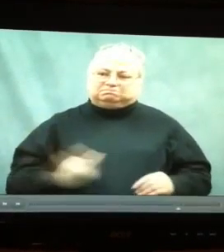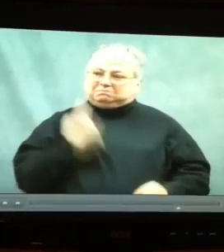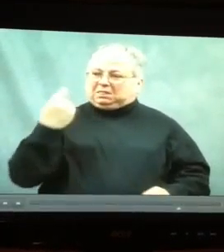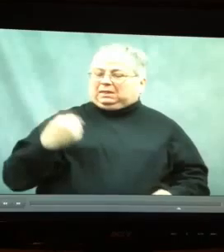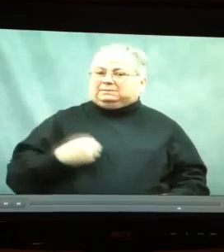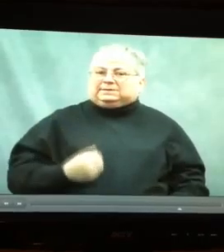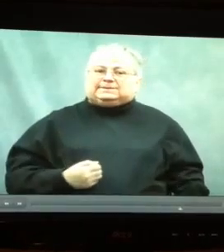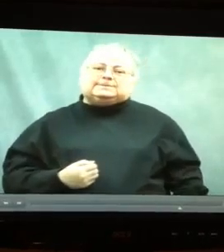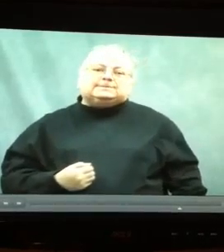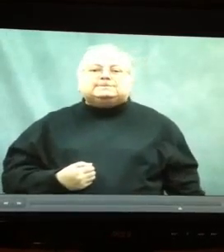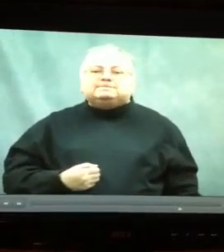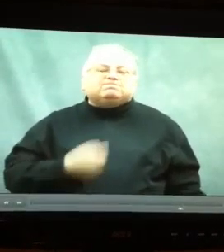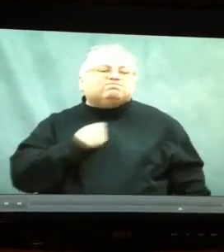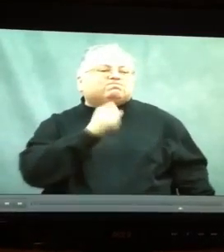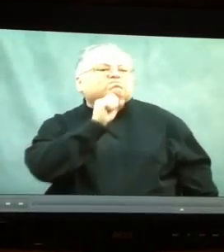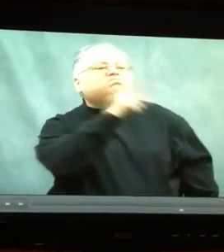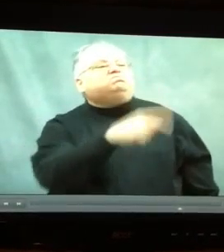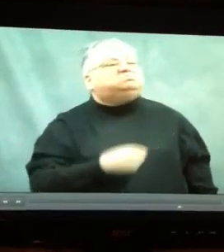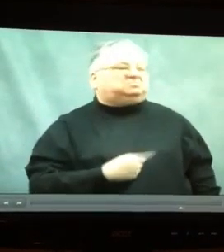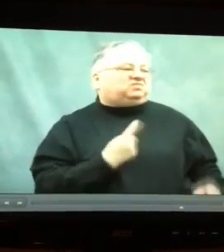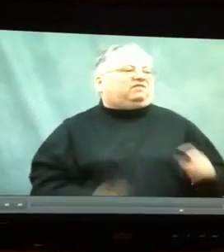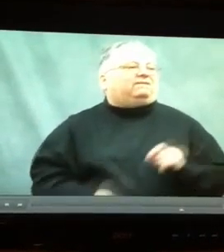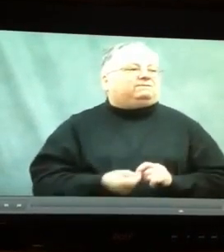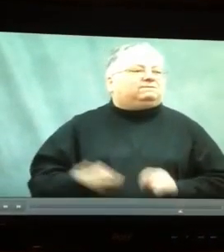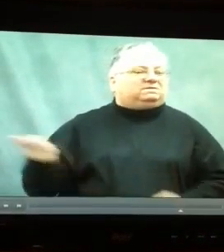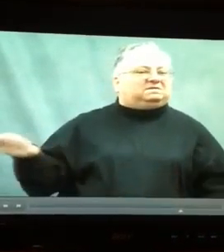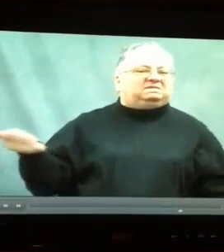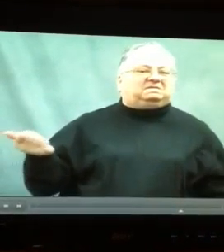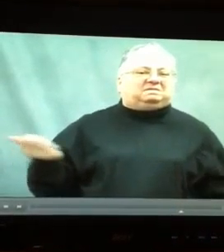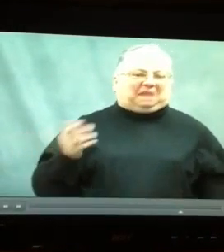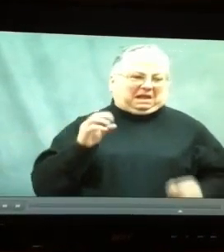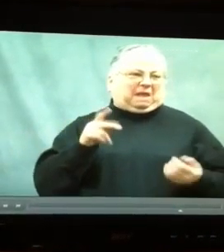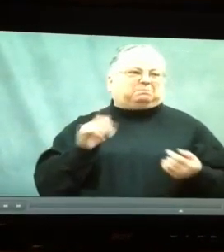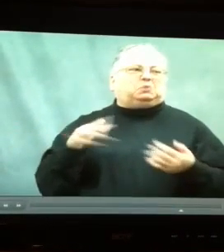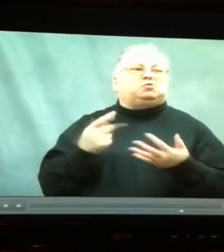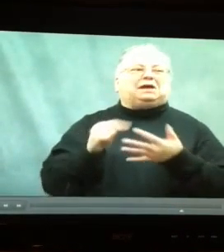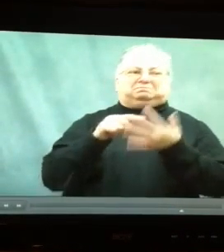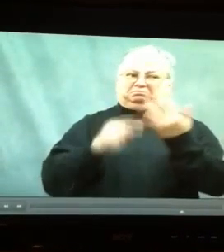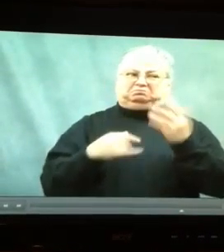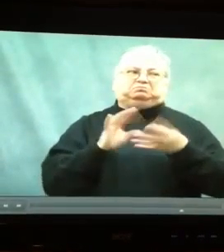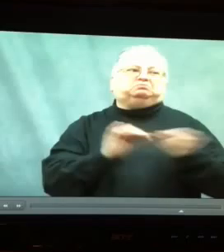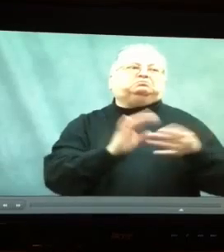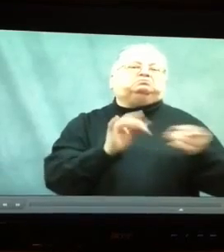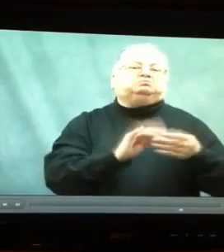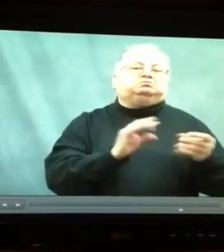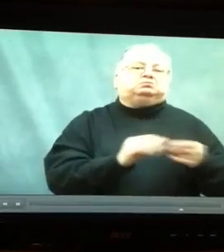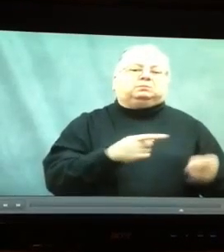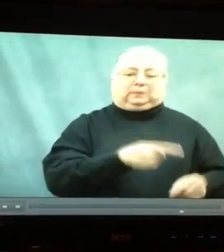Someone complains and gets mad about something that I put on there, and then they can